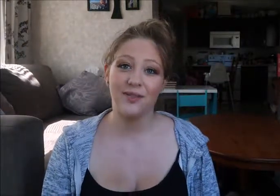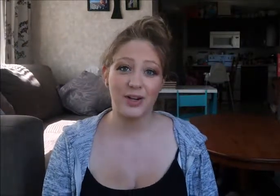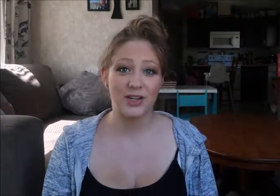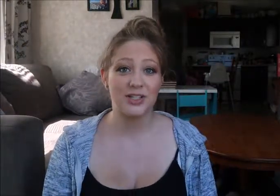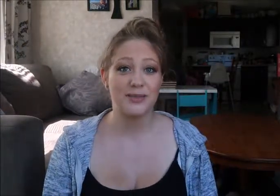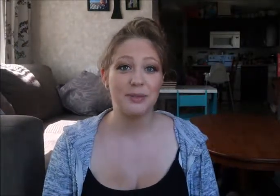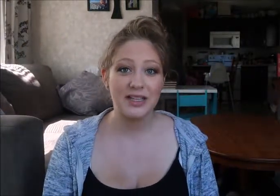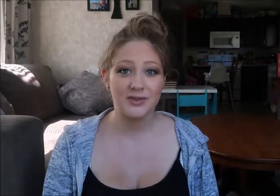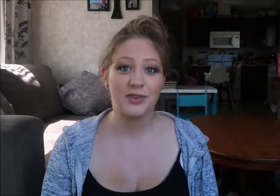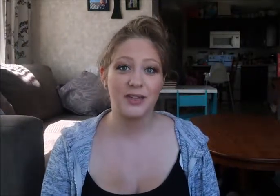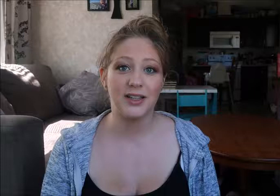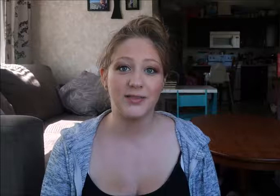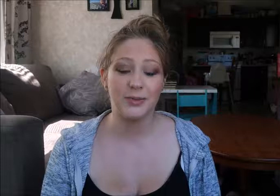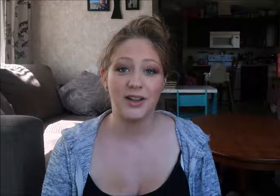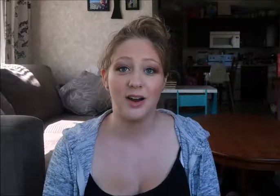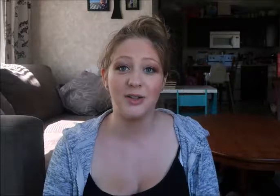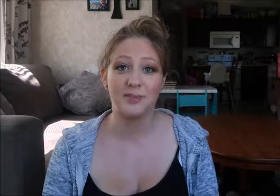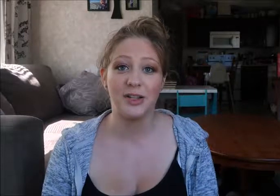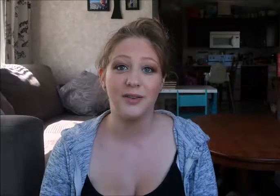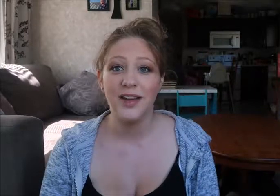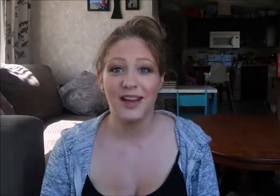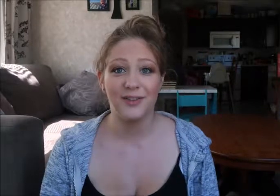any questions, please feel free to leave them in the comments below, and if you